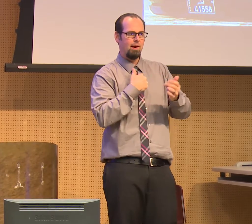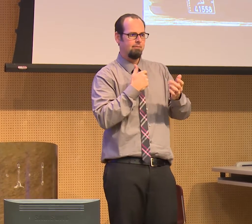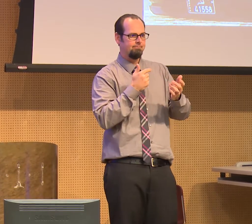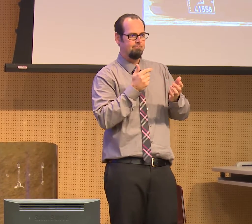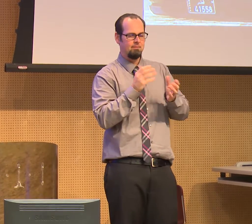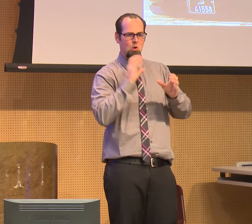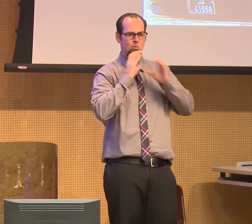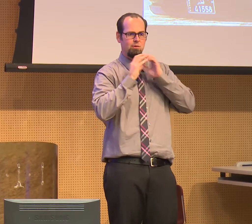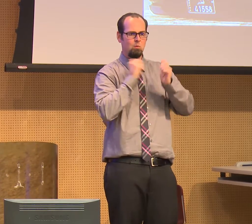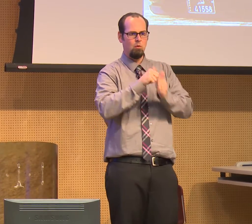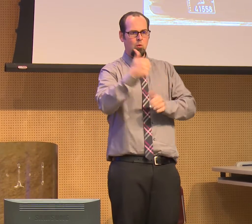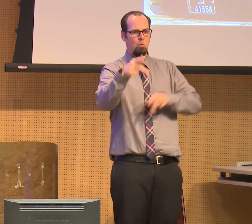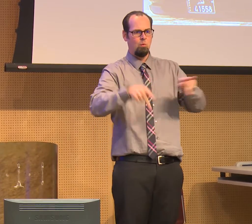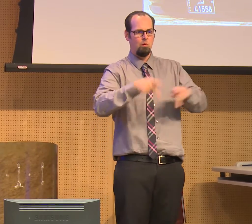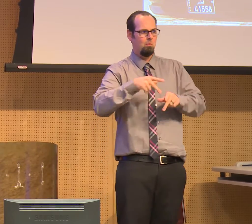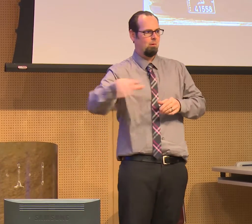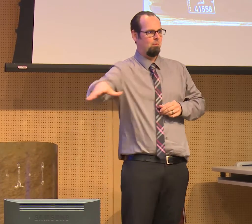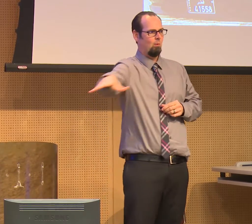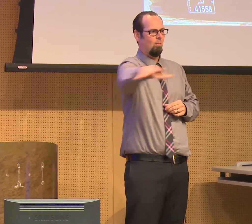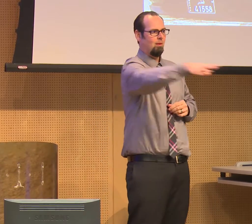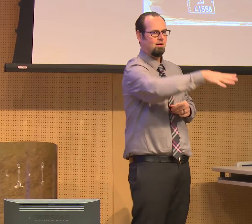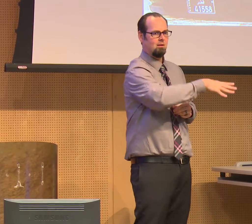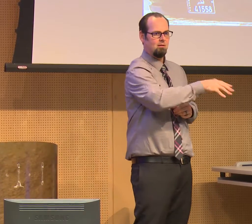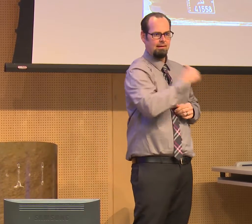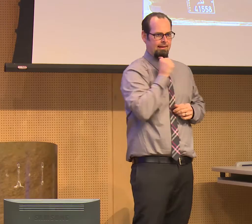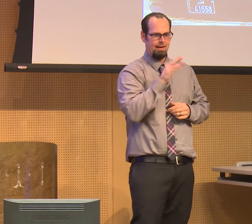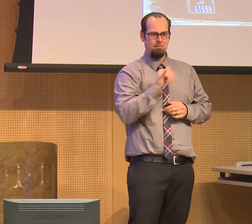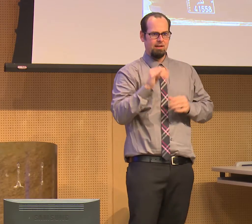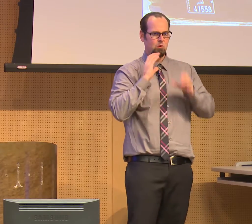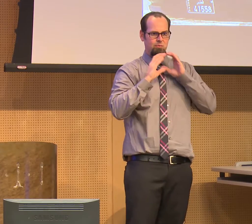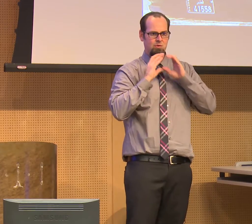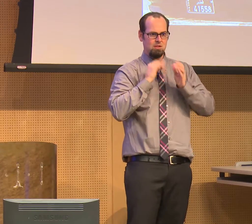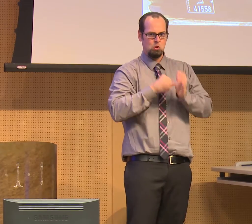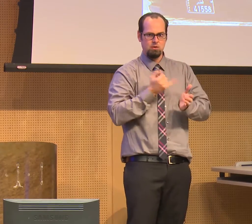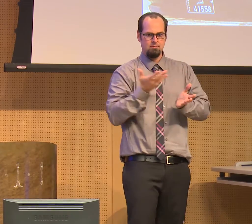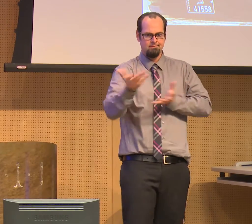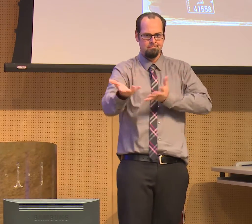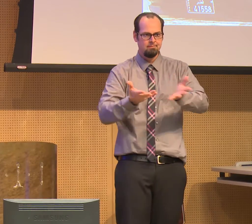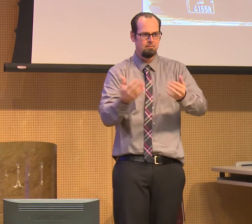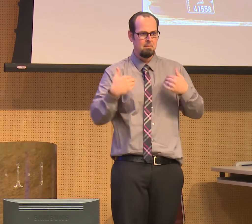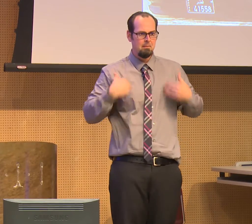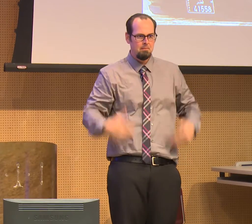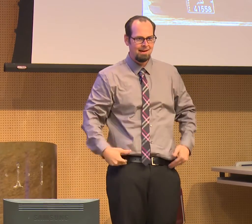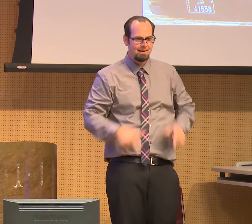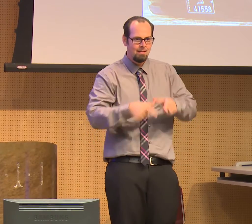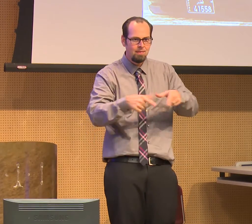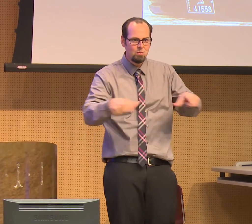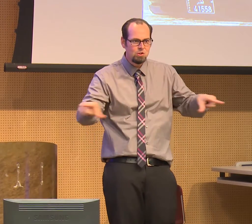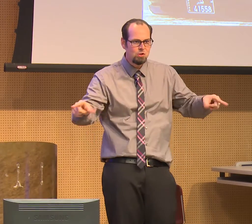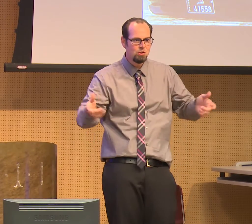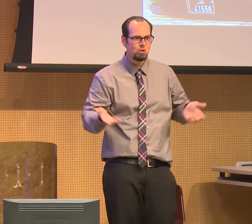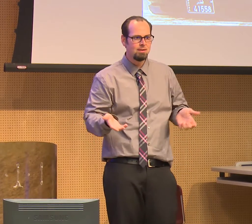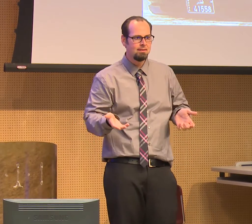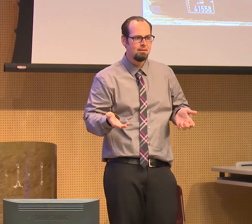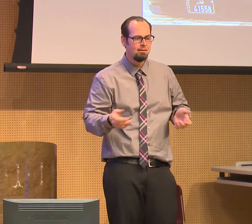I met many people, and that helped me to communicate with them, to gesture and use body language